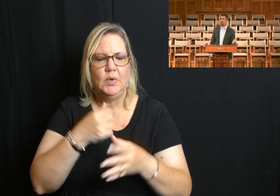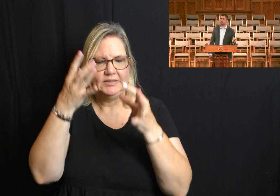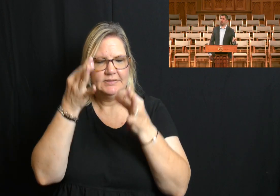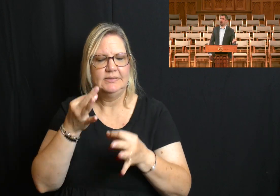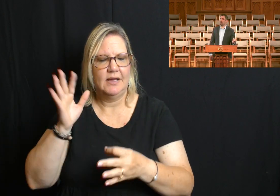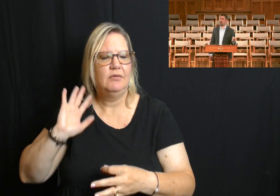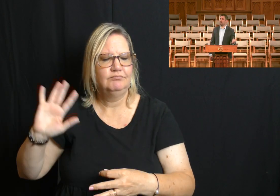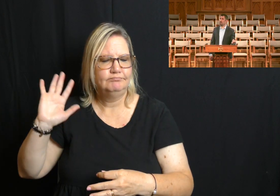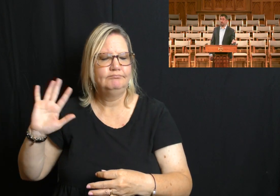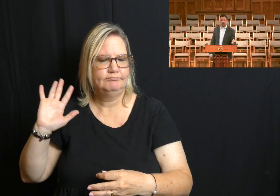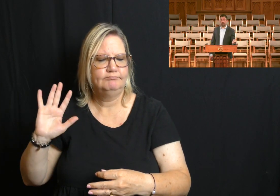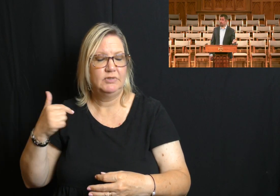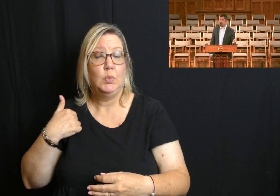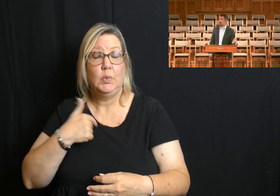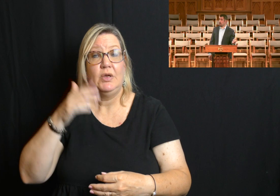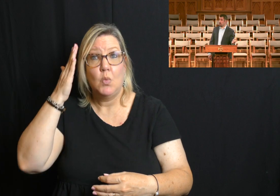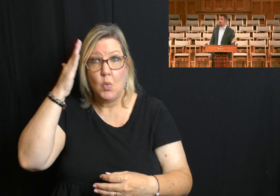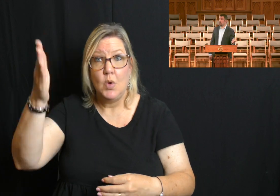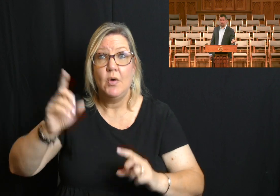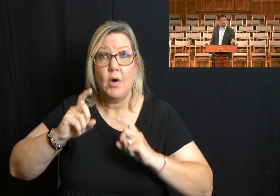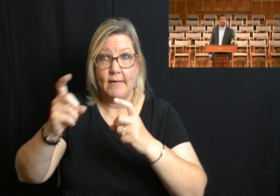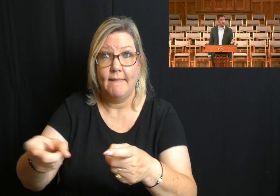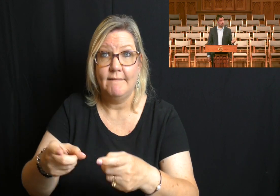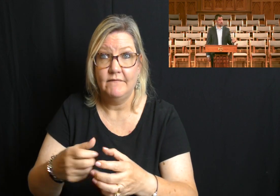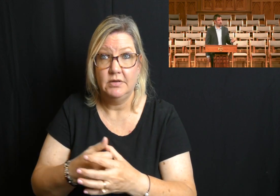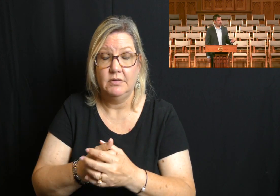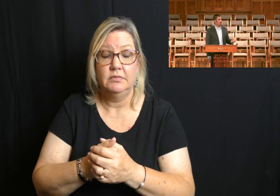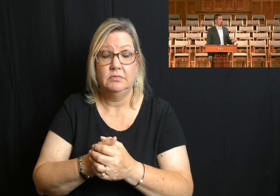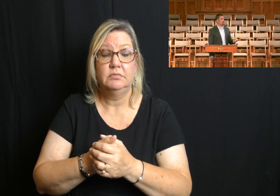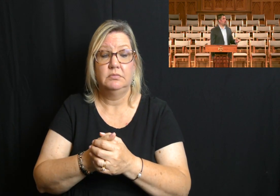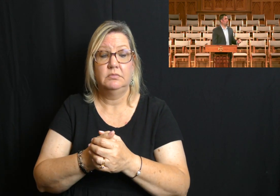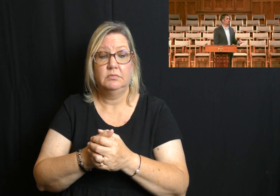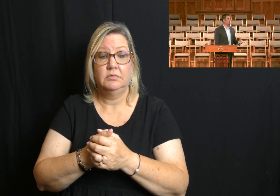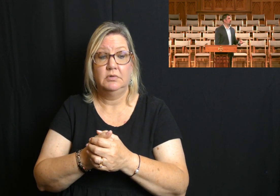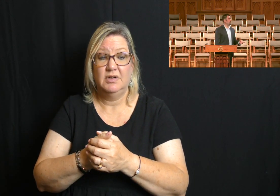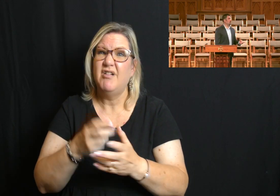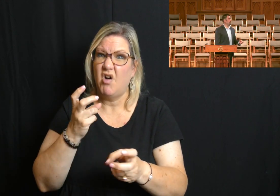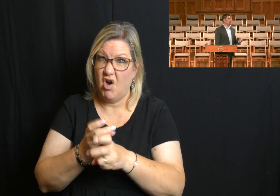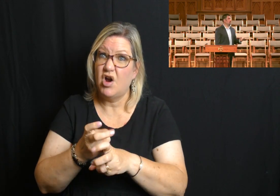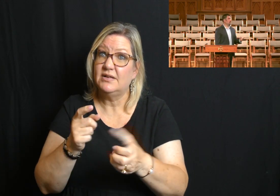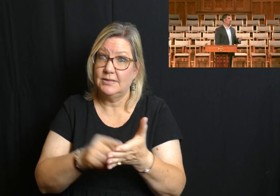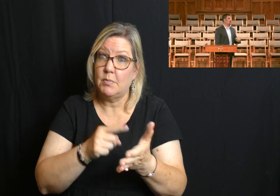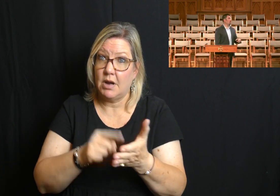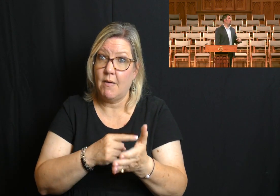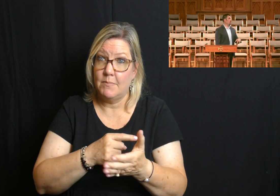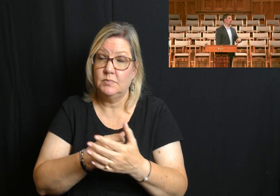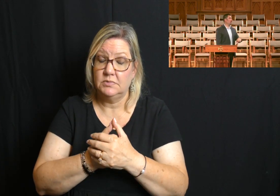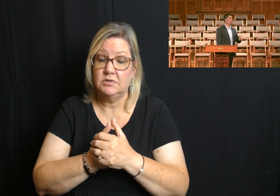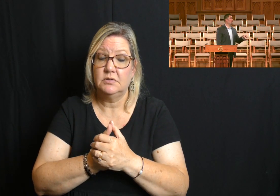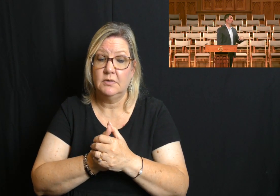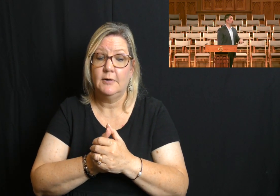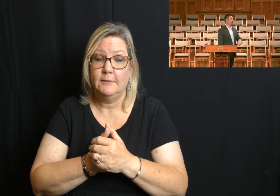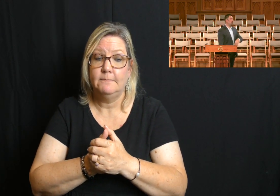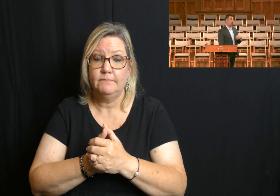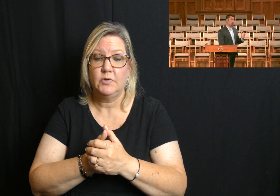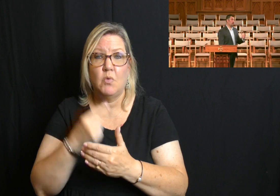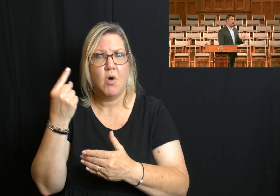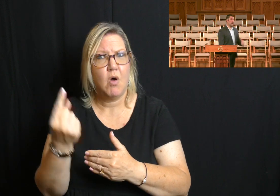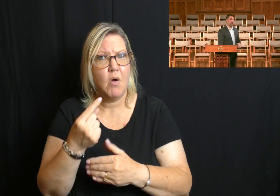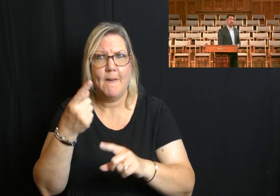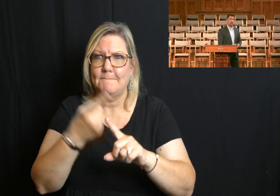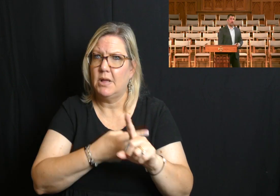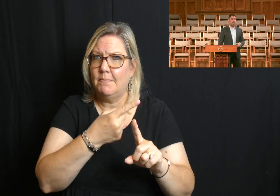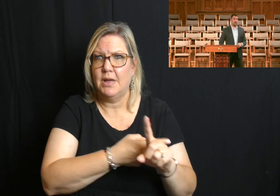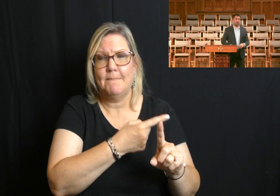we will trust God with everything. Is it hard sometimes? Yes, it is hard sometimes. And let me tell you, one time we did give all that